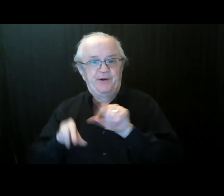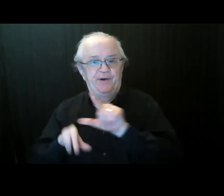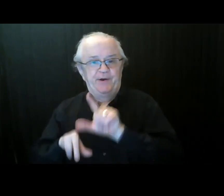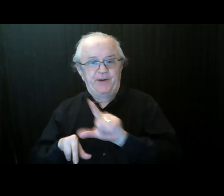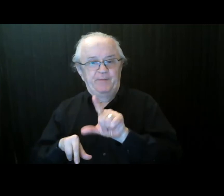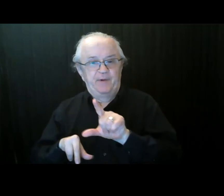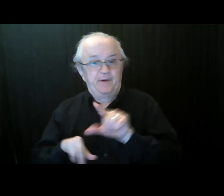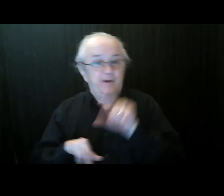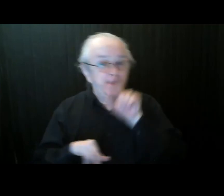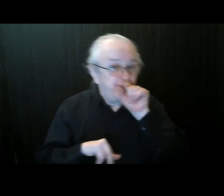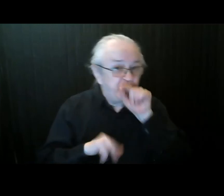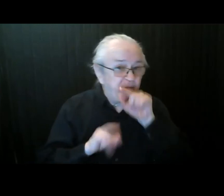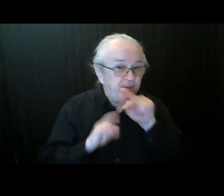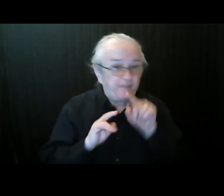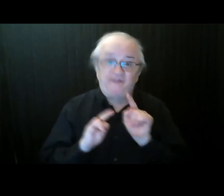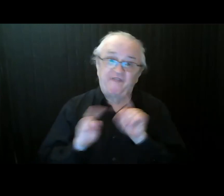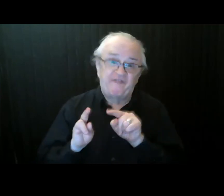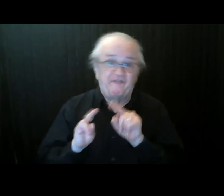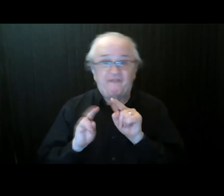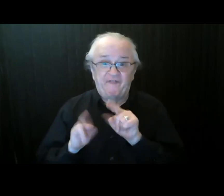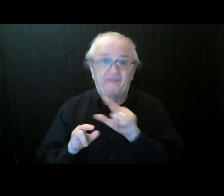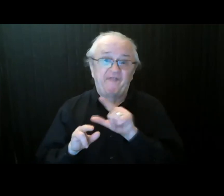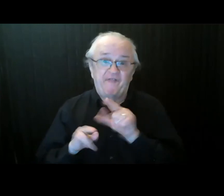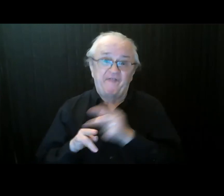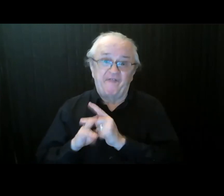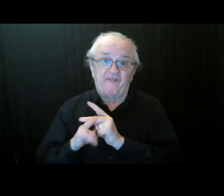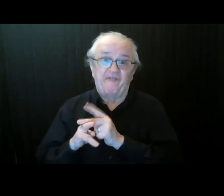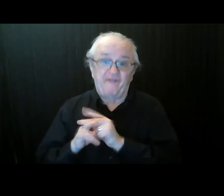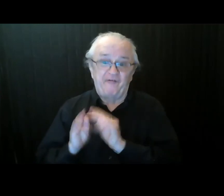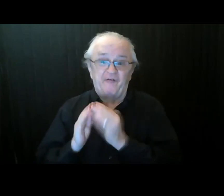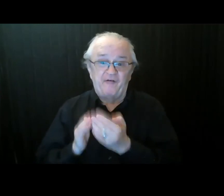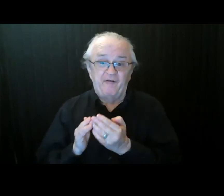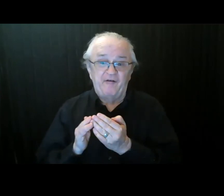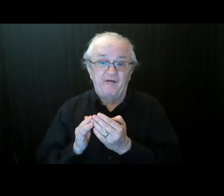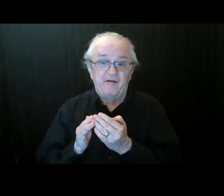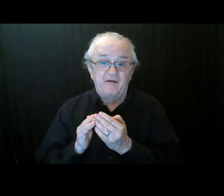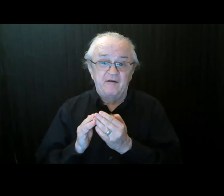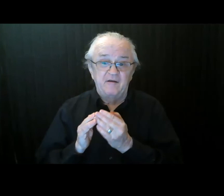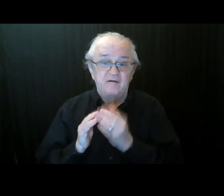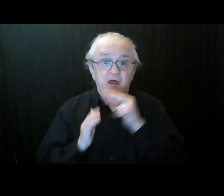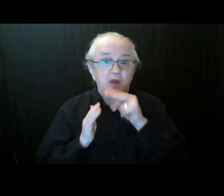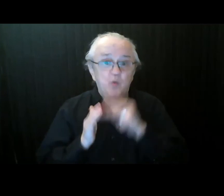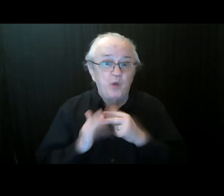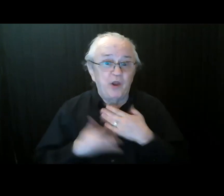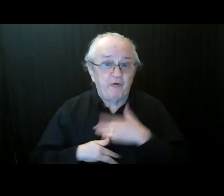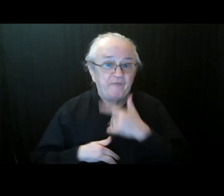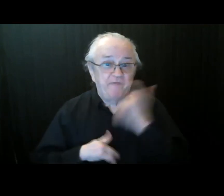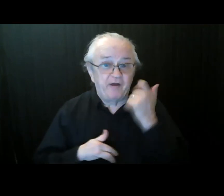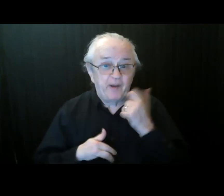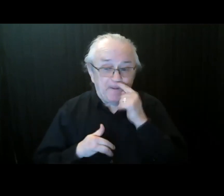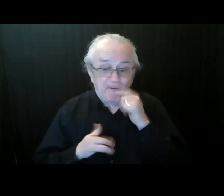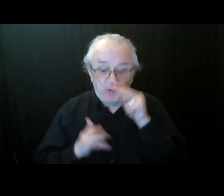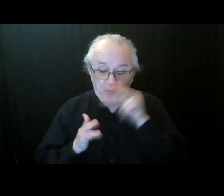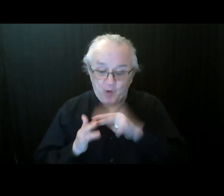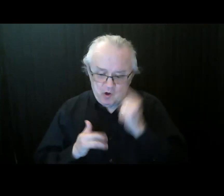Bird people go to the library. Bird people check out books, not read, enjoy, and forget books, but read, ponder,